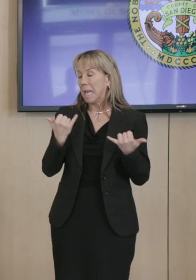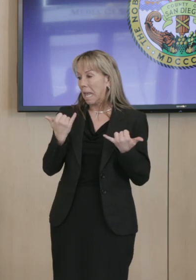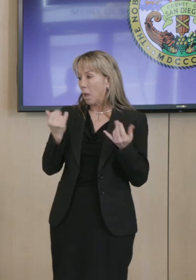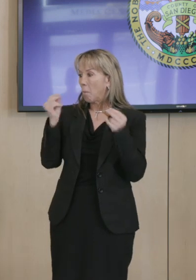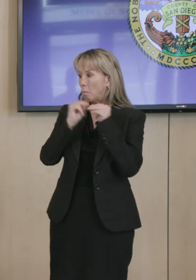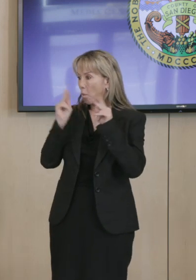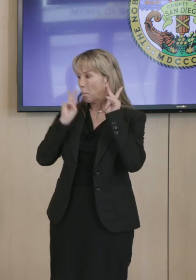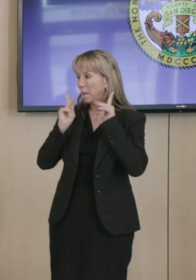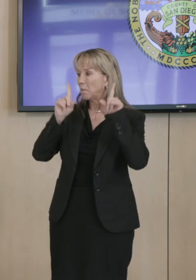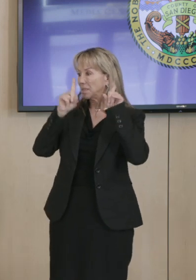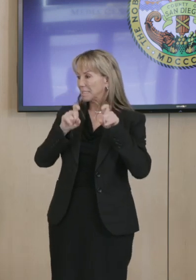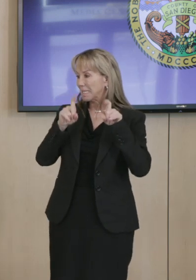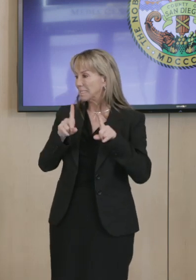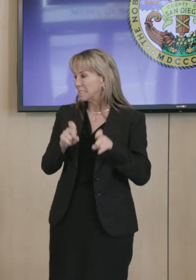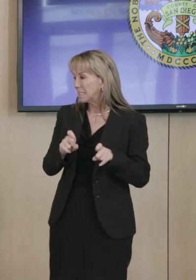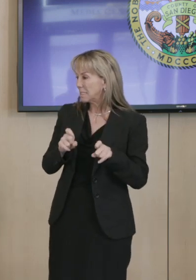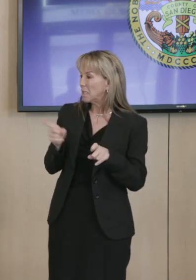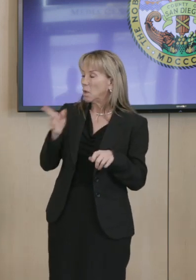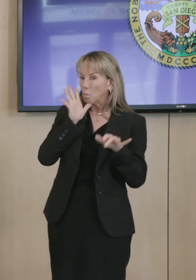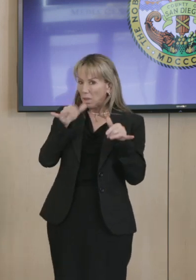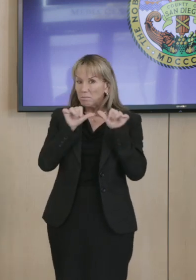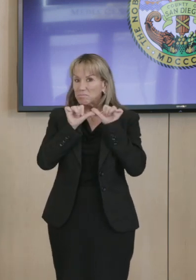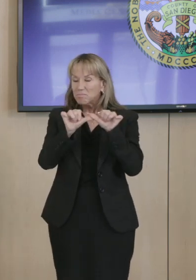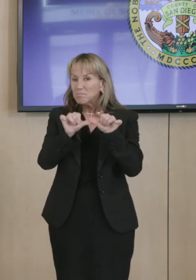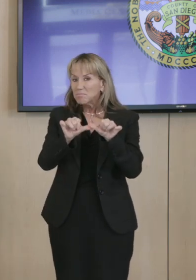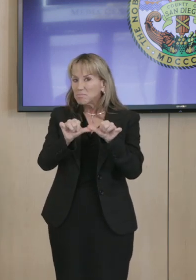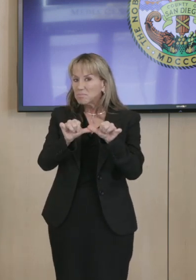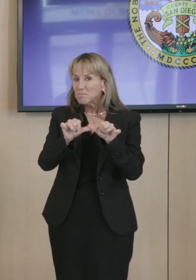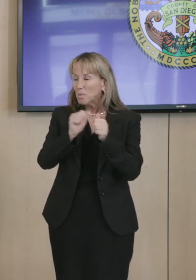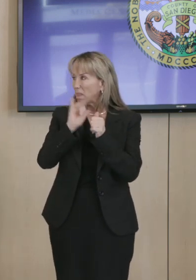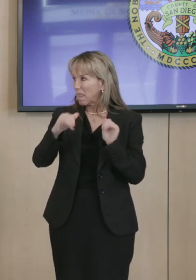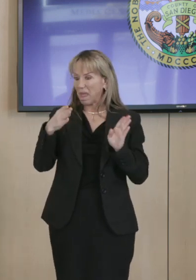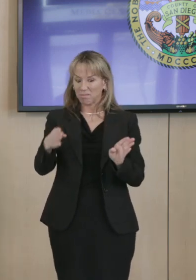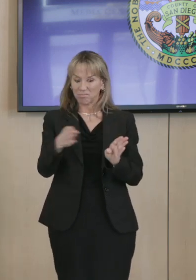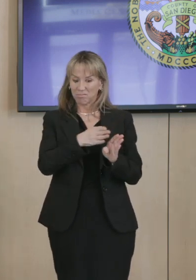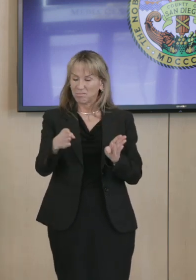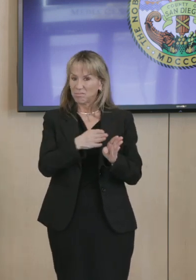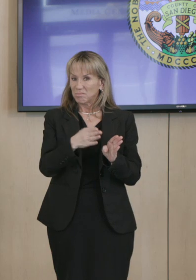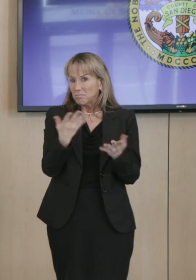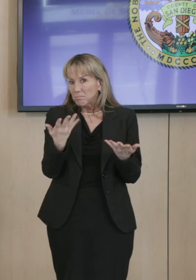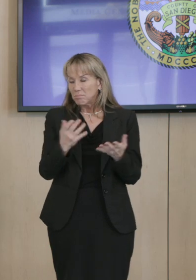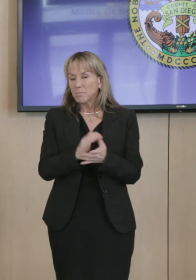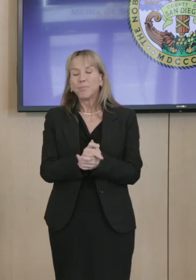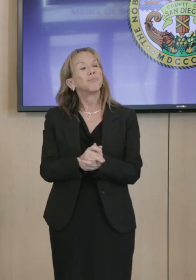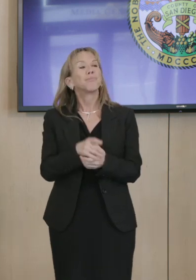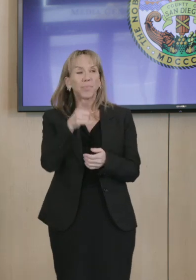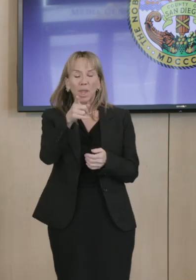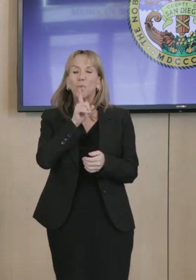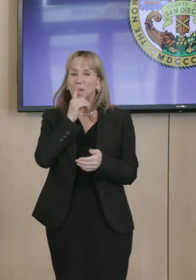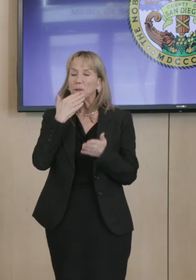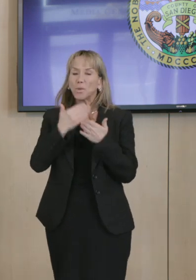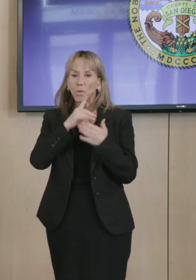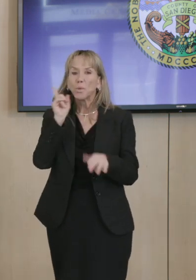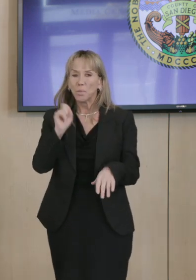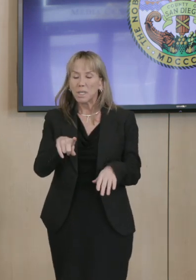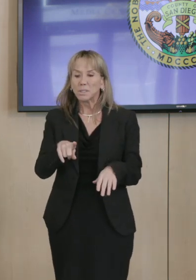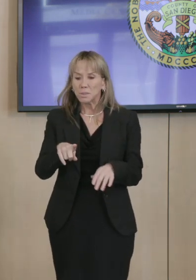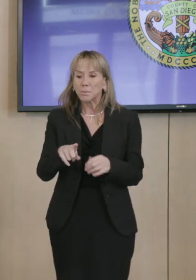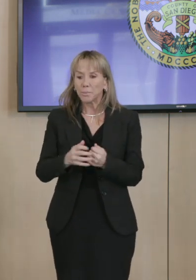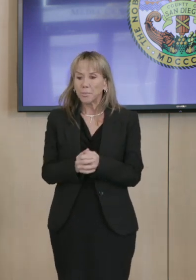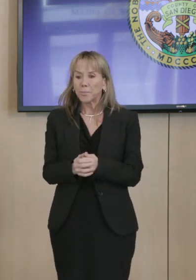do you expect these numbers to remain consistent with that particular age group? That's a really good question, and I